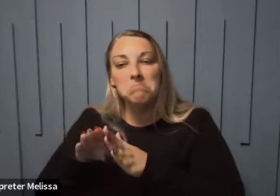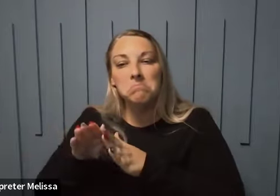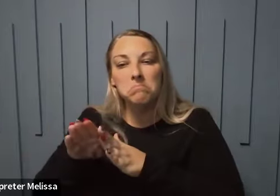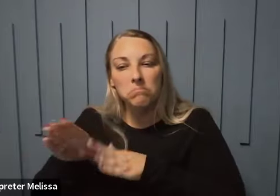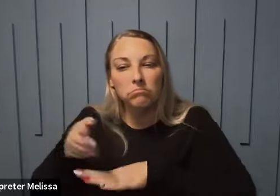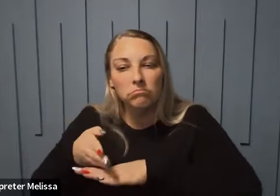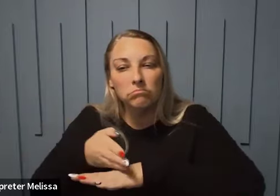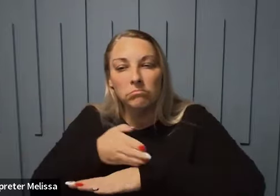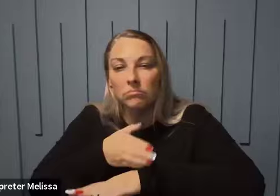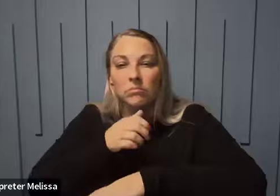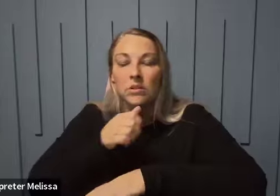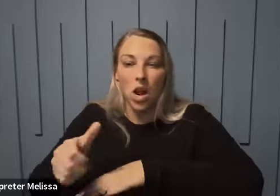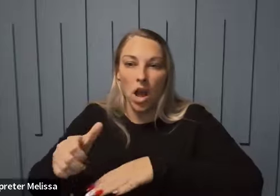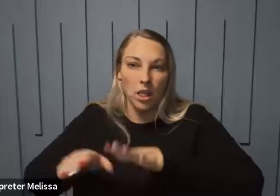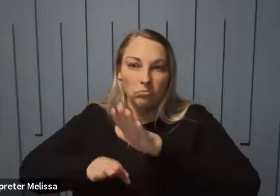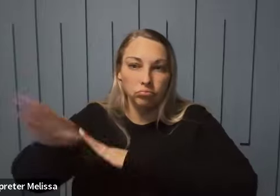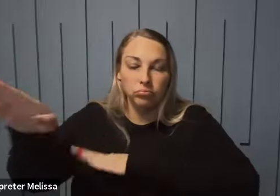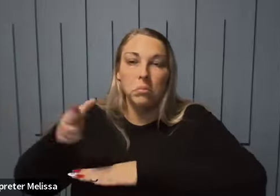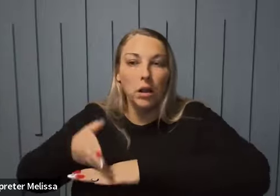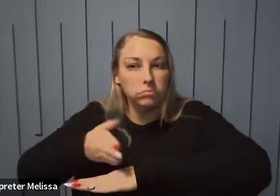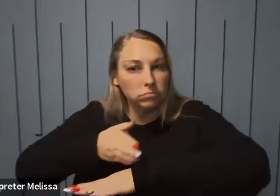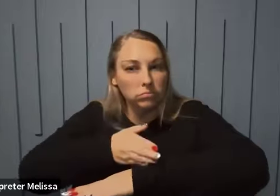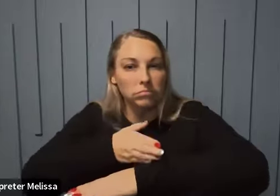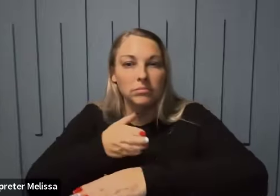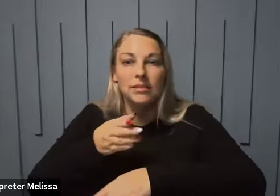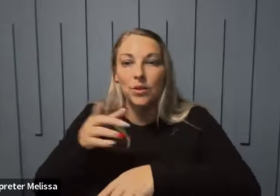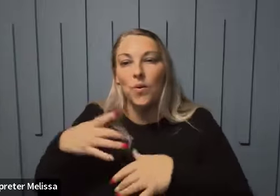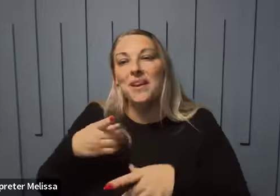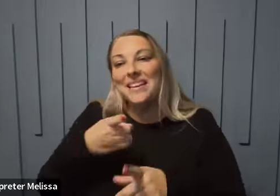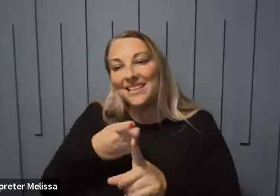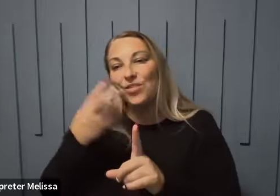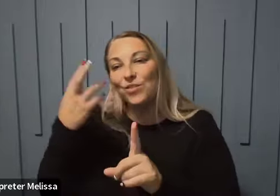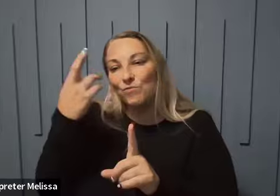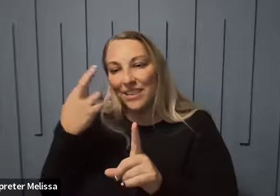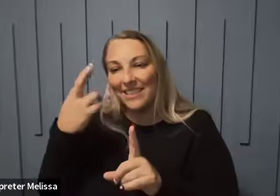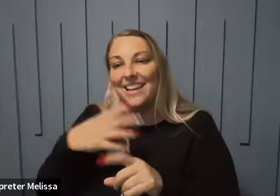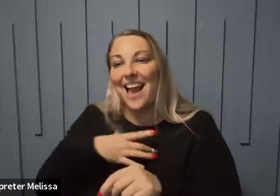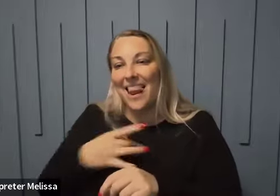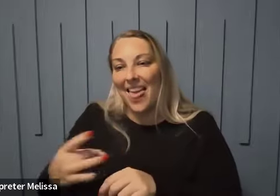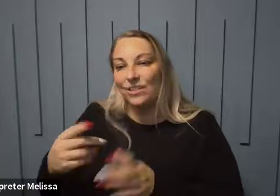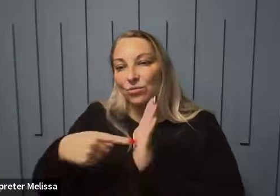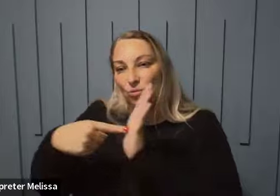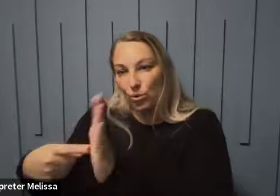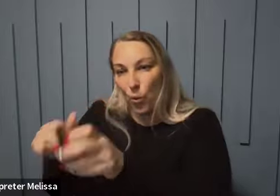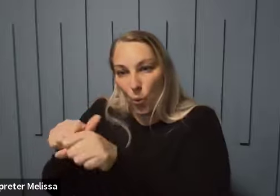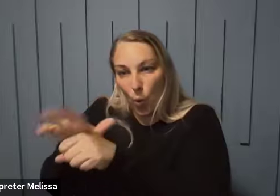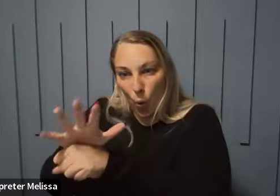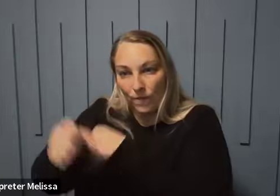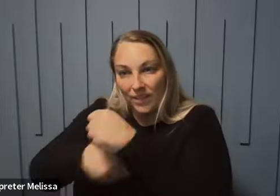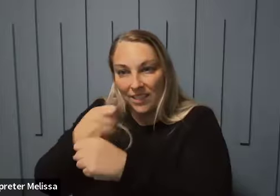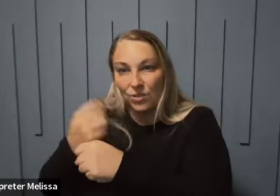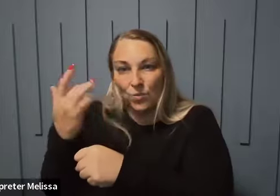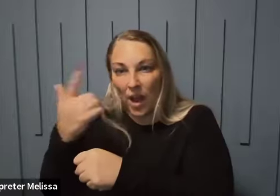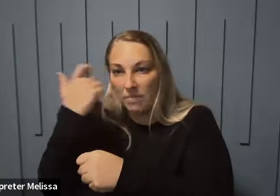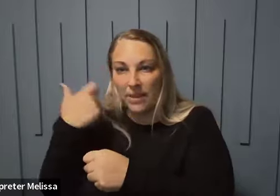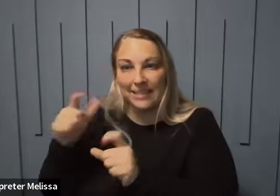over time. As you can see, he's the primary reason I like to leave the COVID in there. His attendance was tricky during that time.